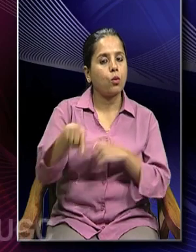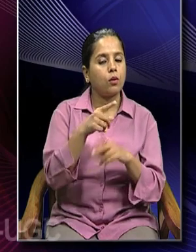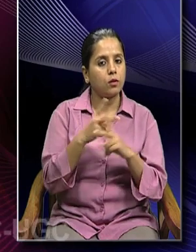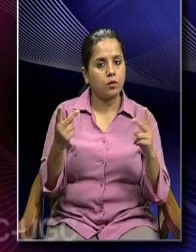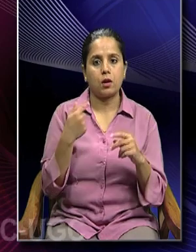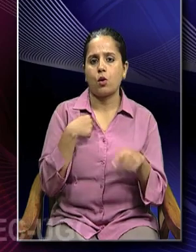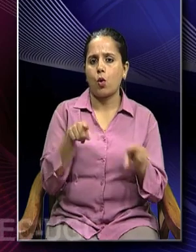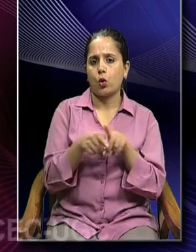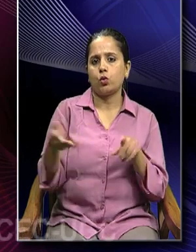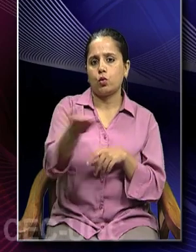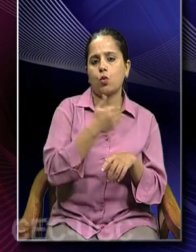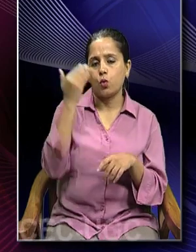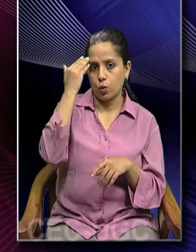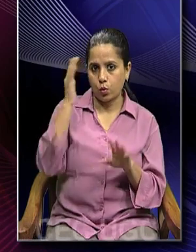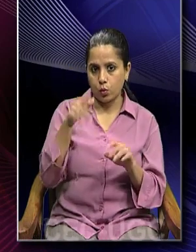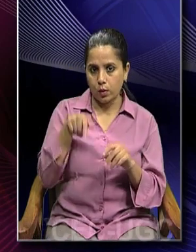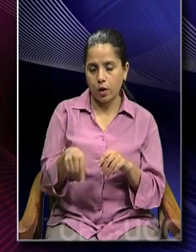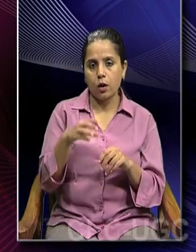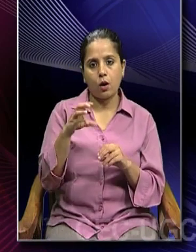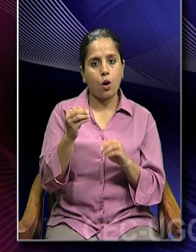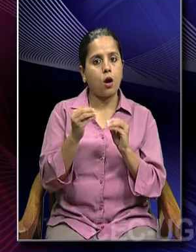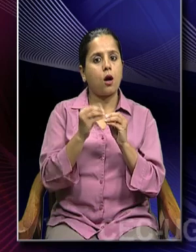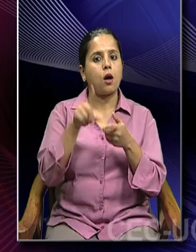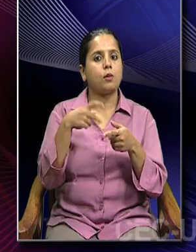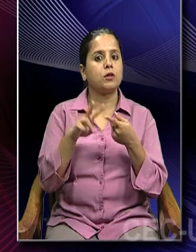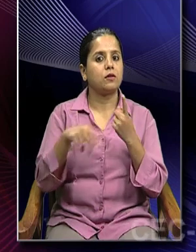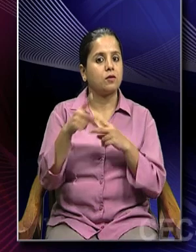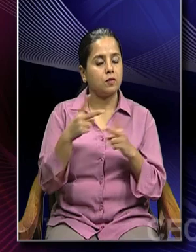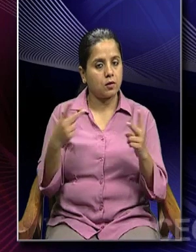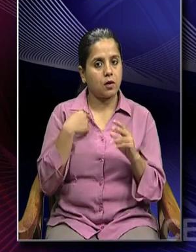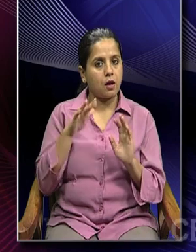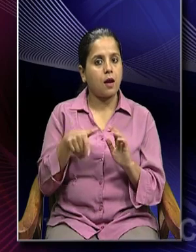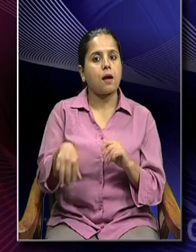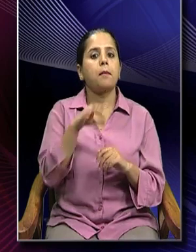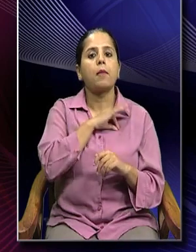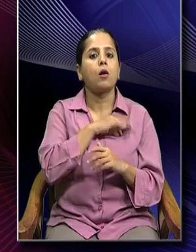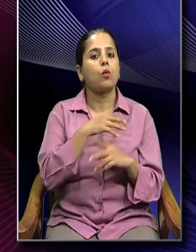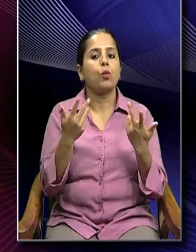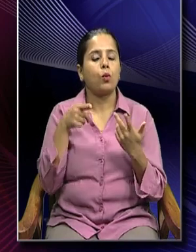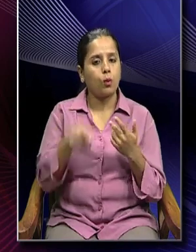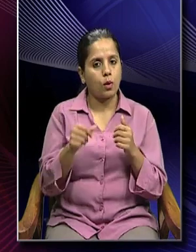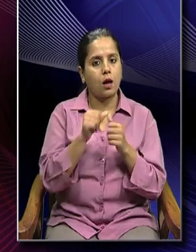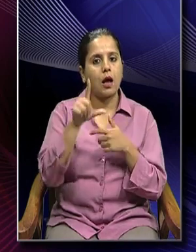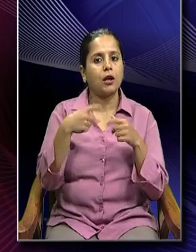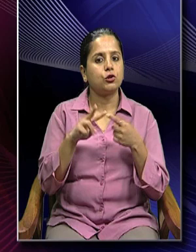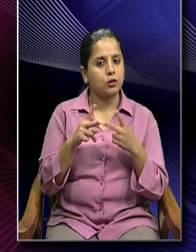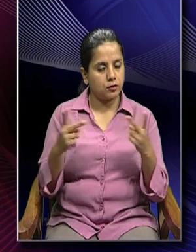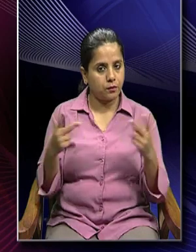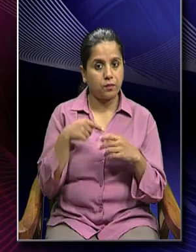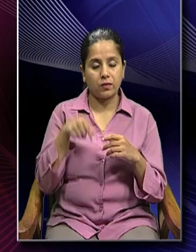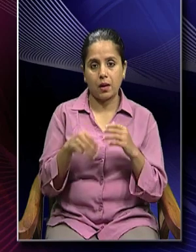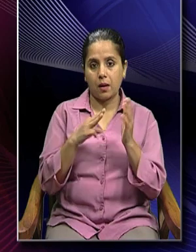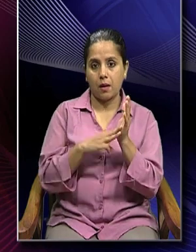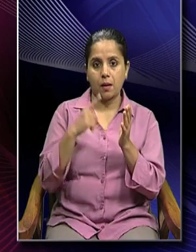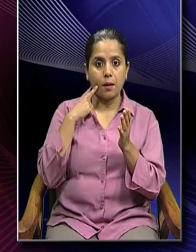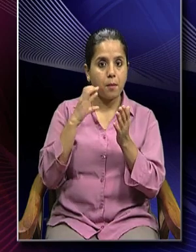we all know the meticulousness of objectivity, the benefit of being objective. Now, moving ahead, Michael